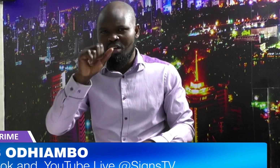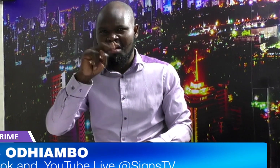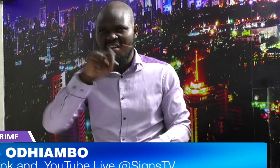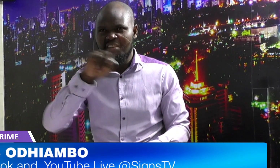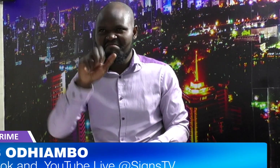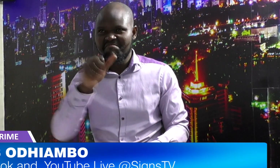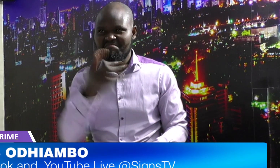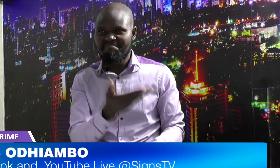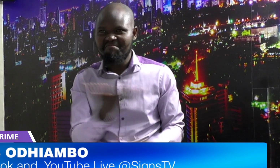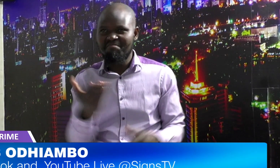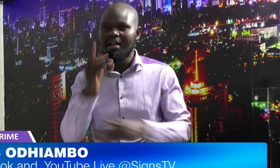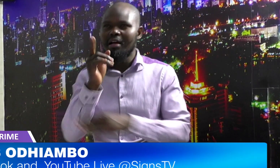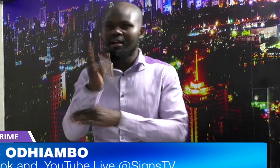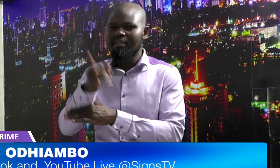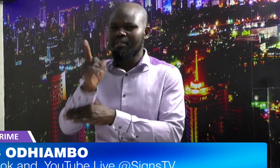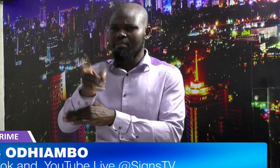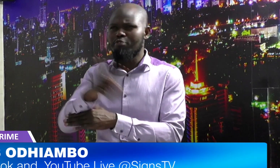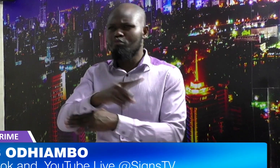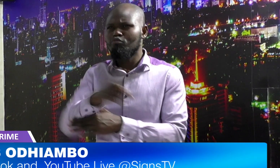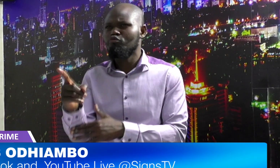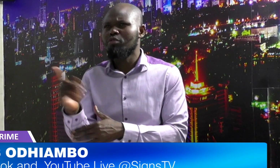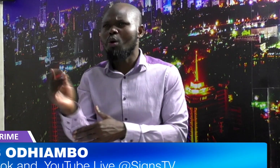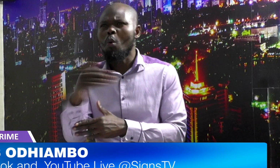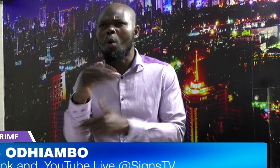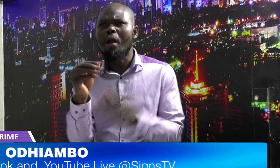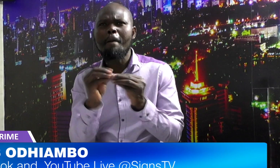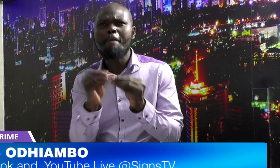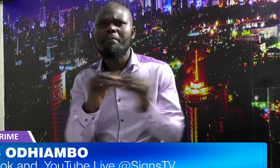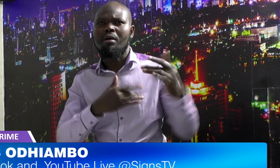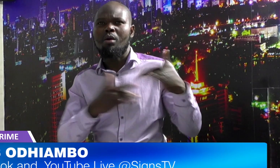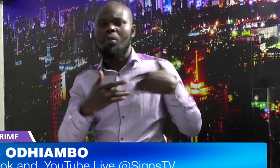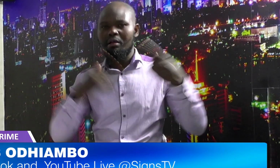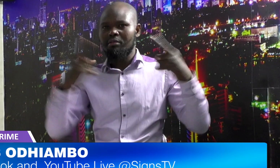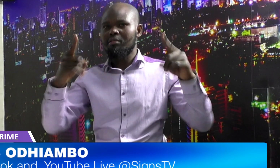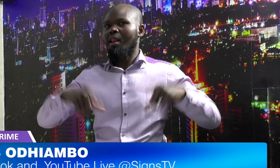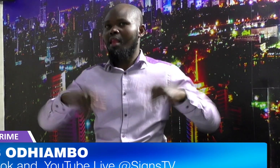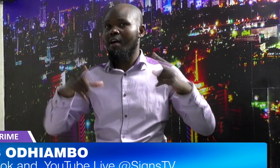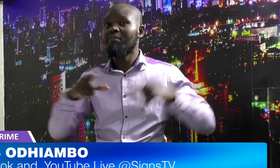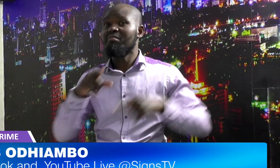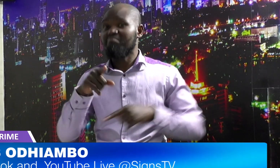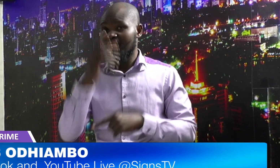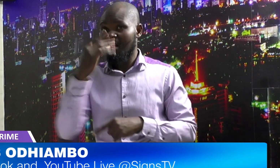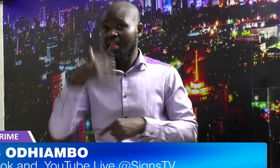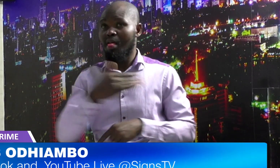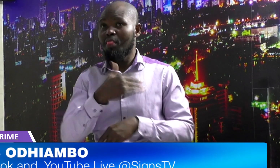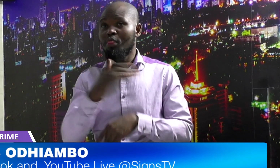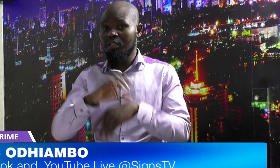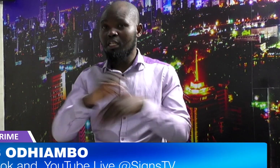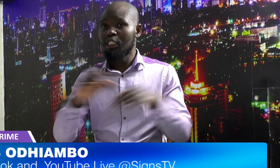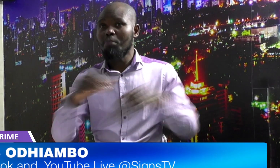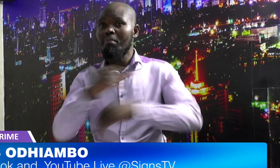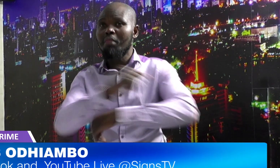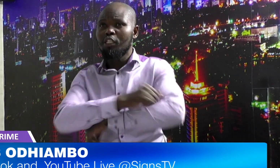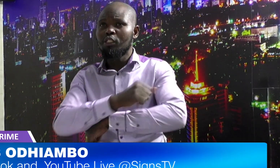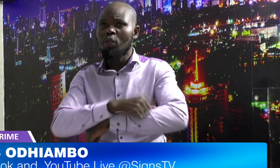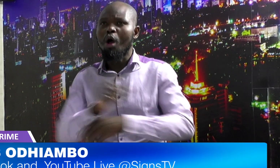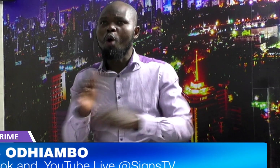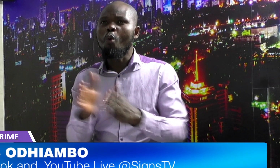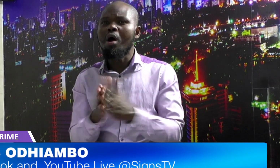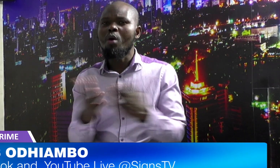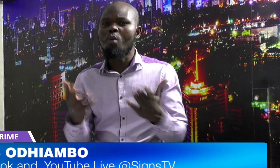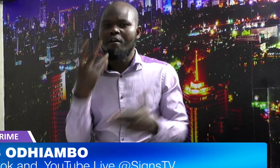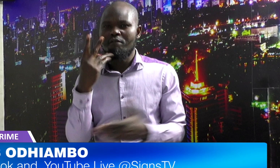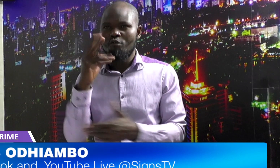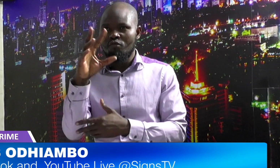says discipline is the cornerstone of a successful life. The Catholic-run school, with a population